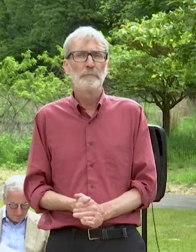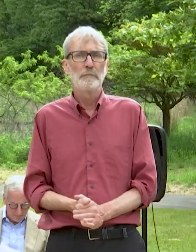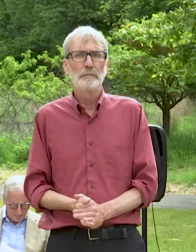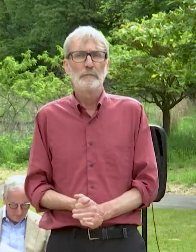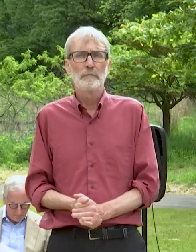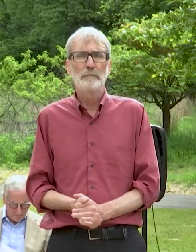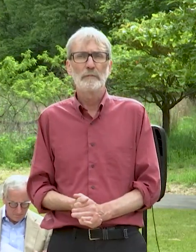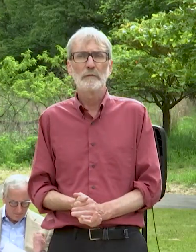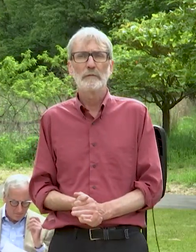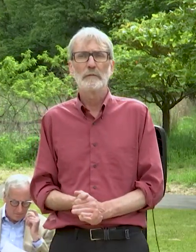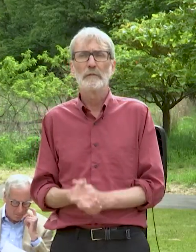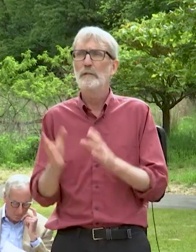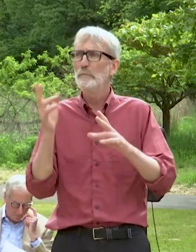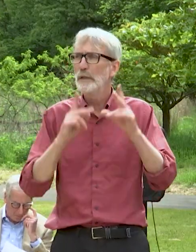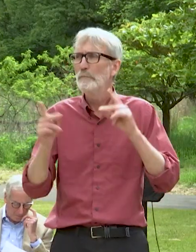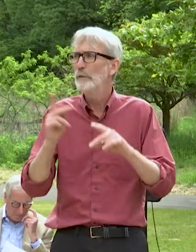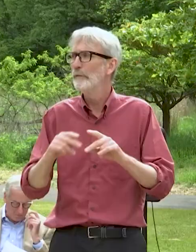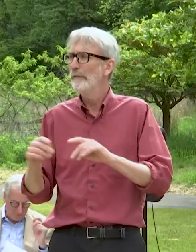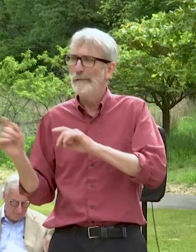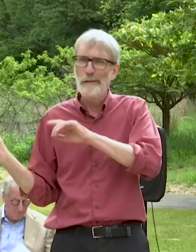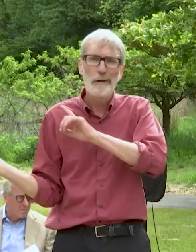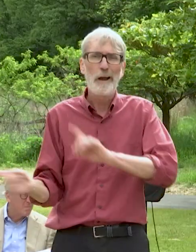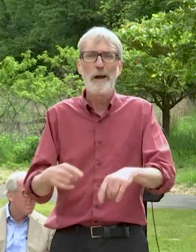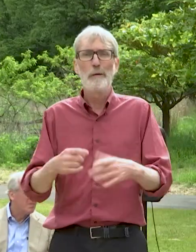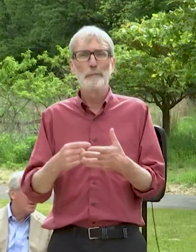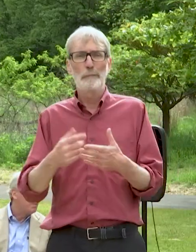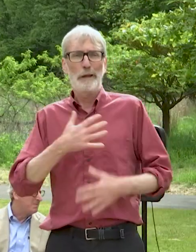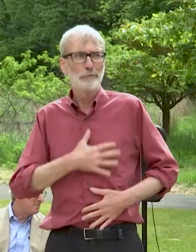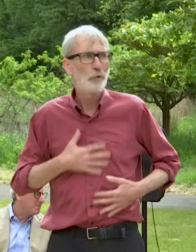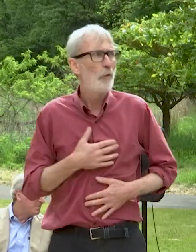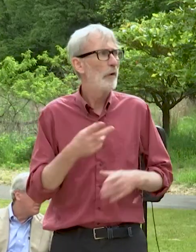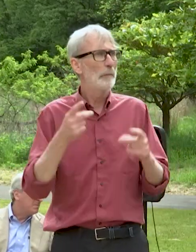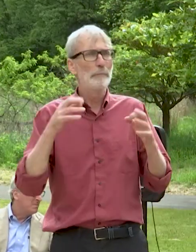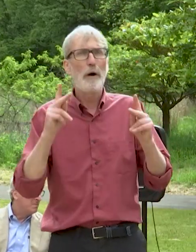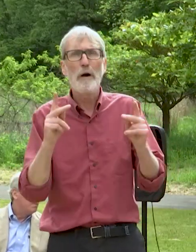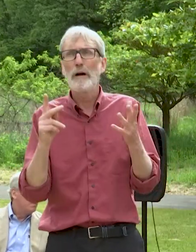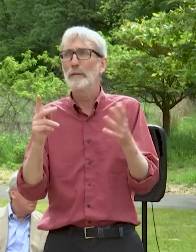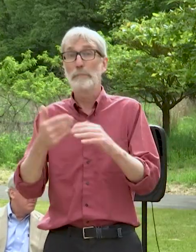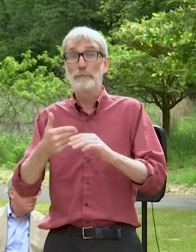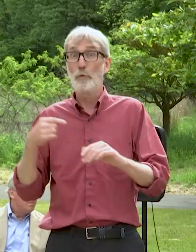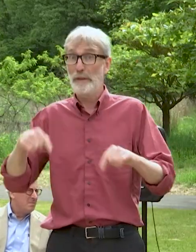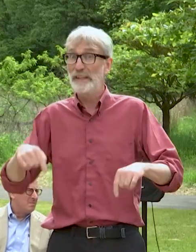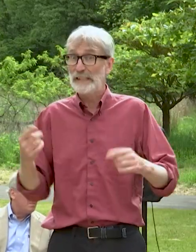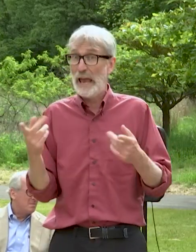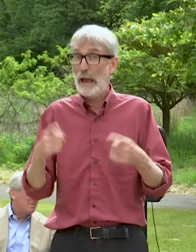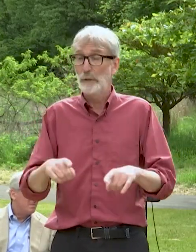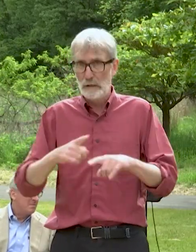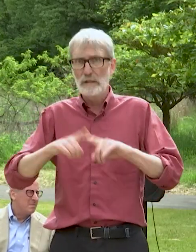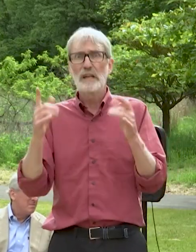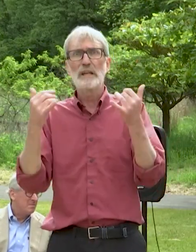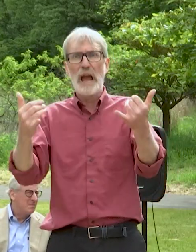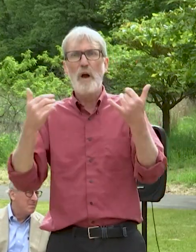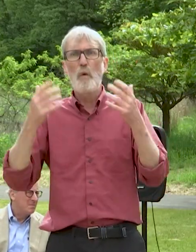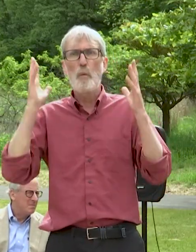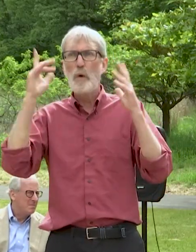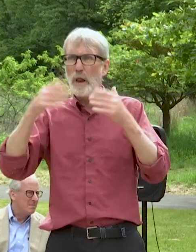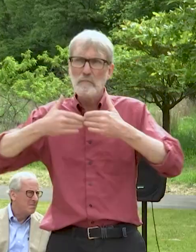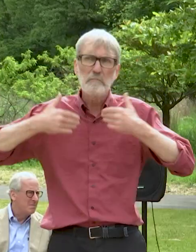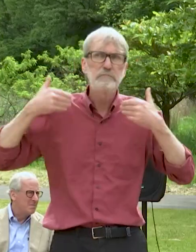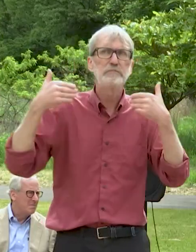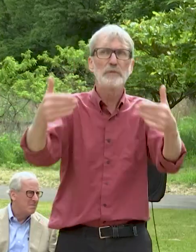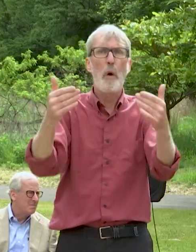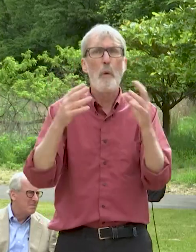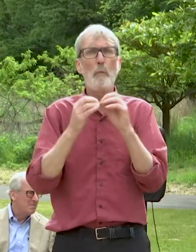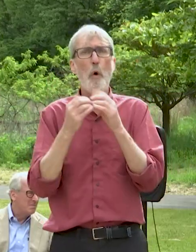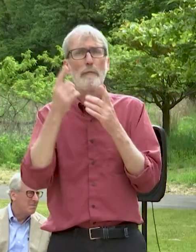able to come here and to enjoy the park prior to this coming to life. And now it's going to be moving forward for those who did